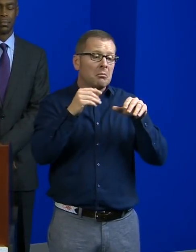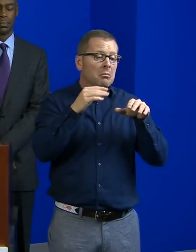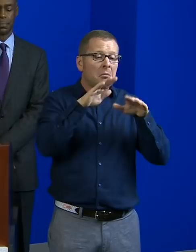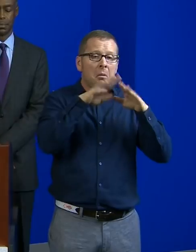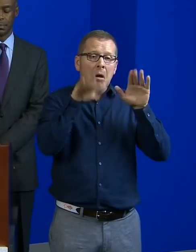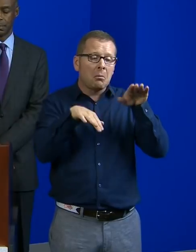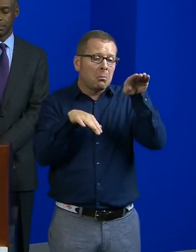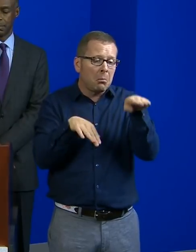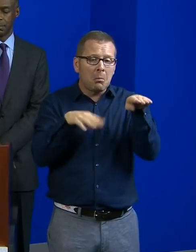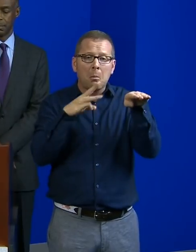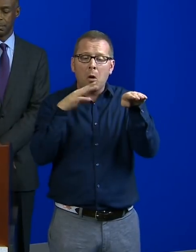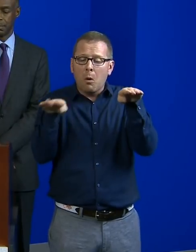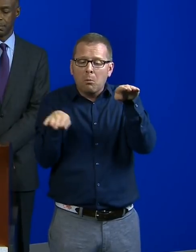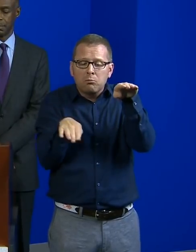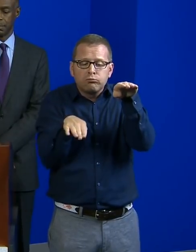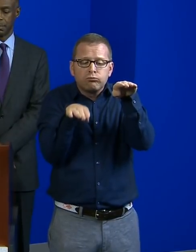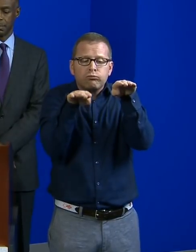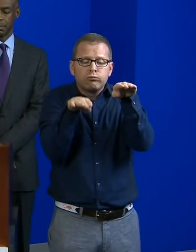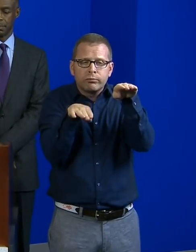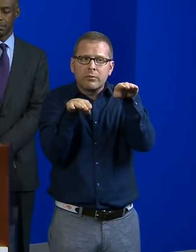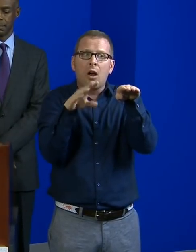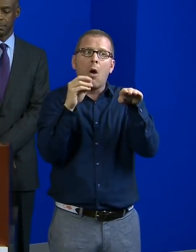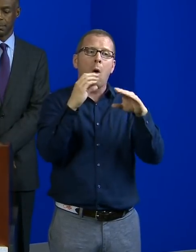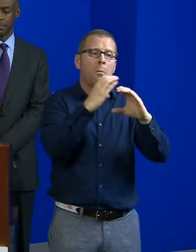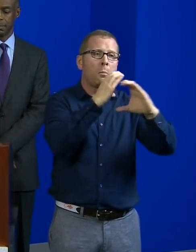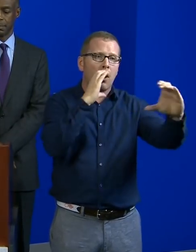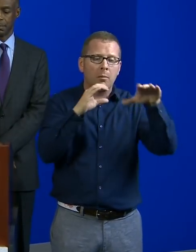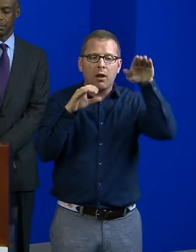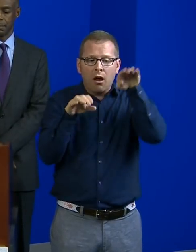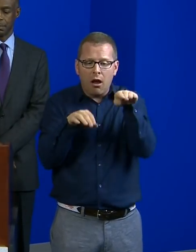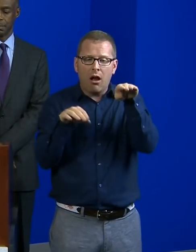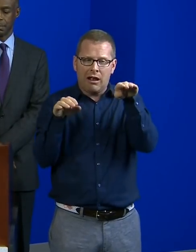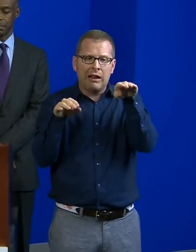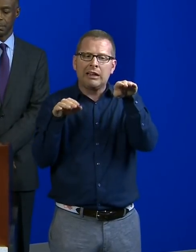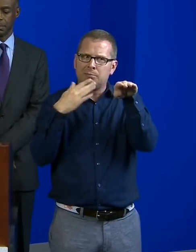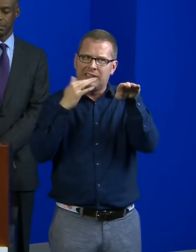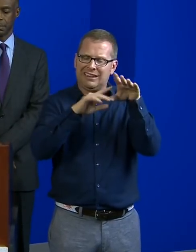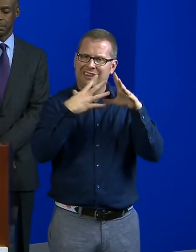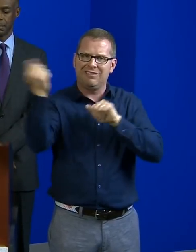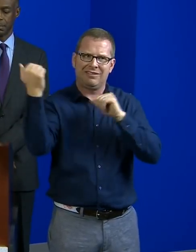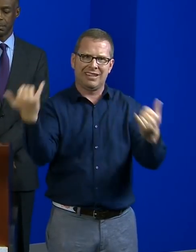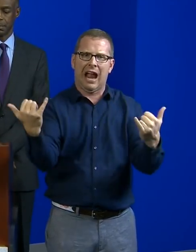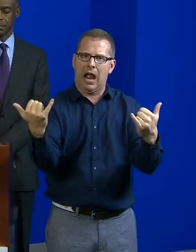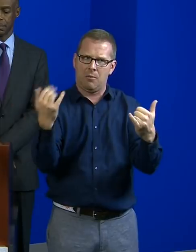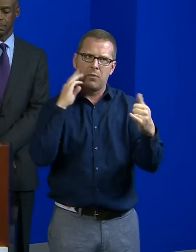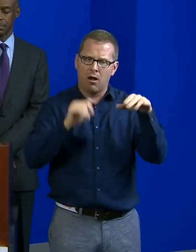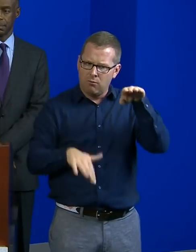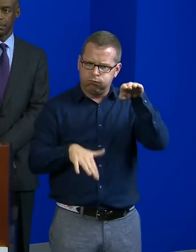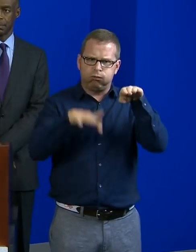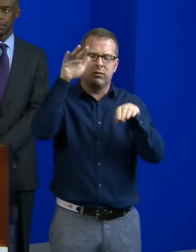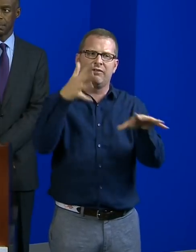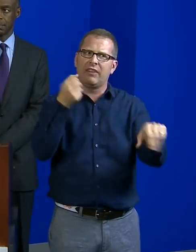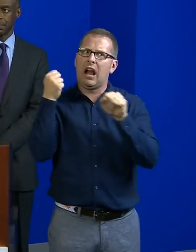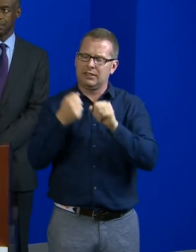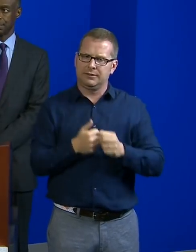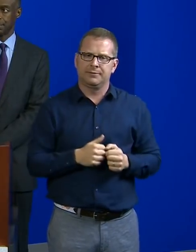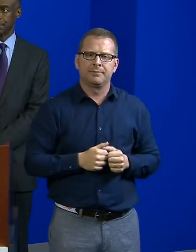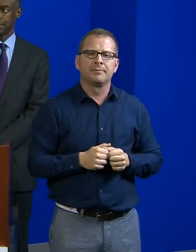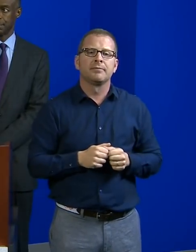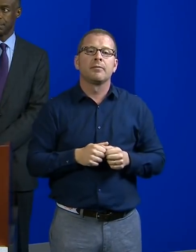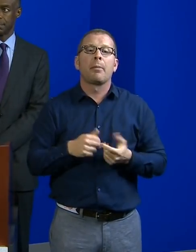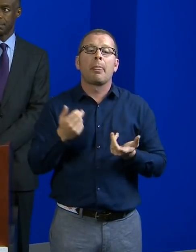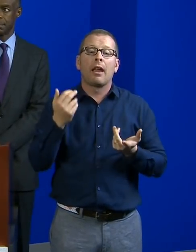Shelters will open up tomorrow at noon. Again, we urge people to stay with family or friends outside of the